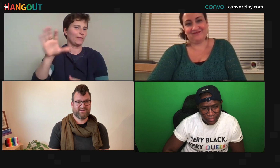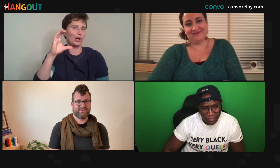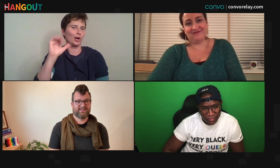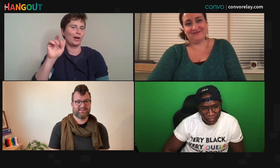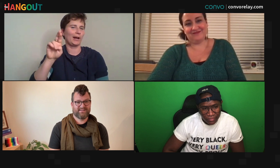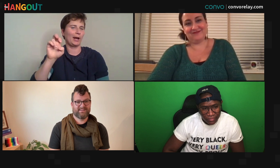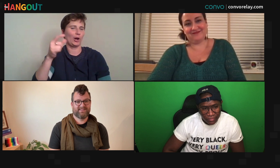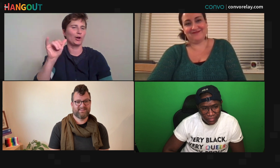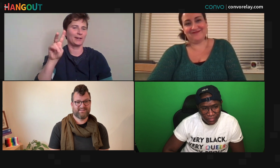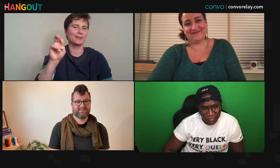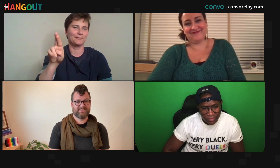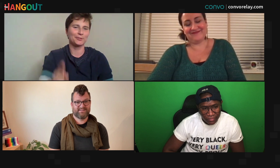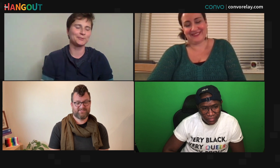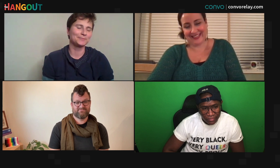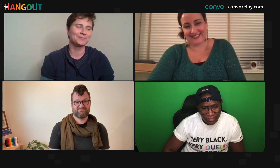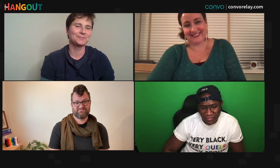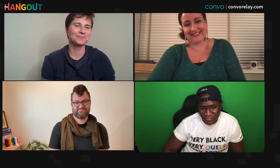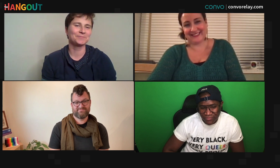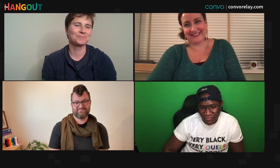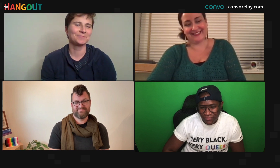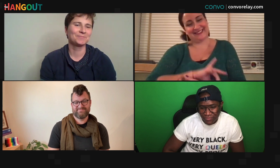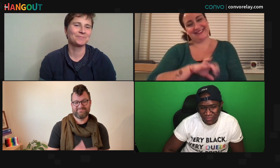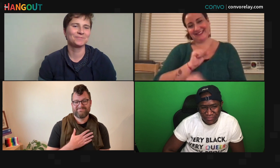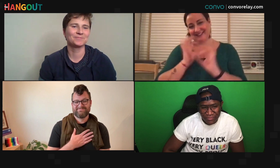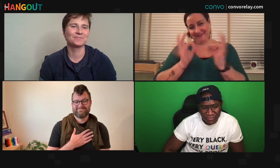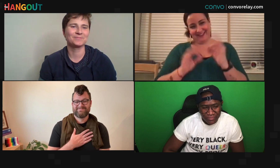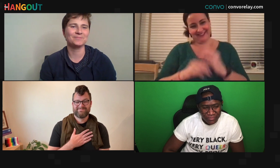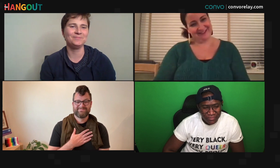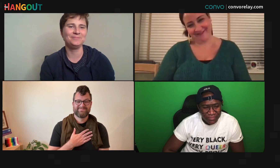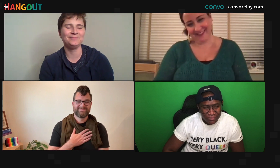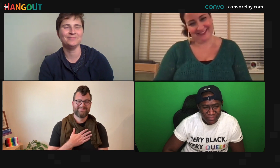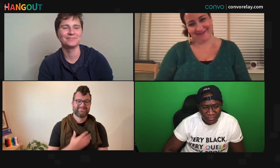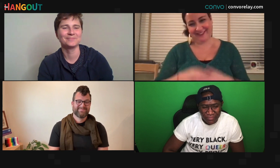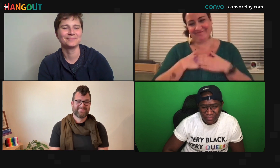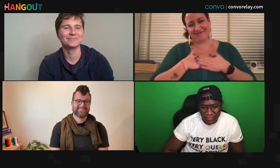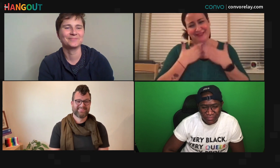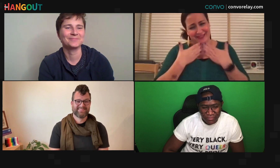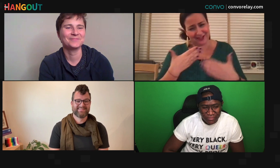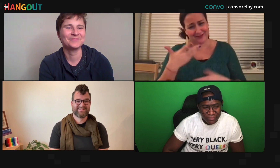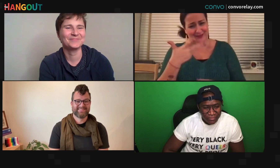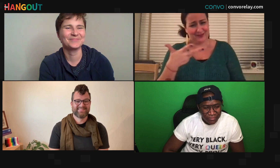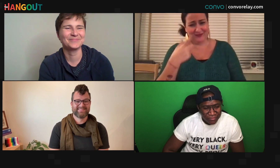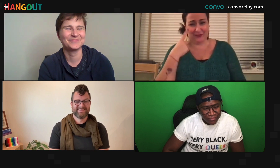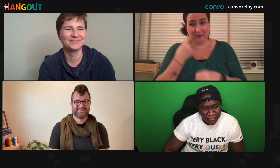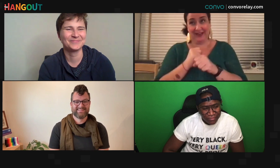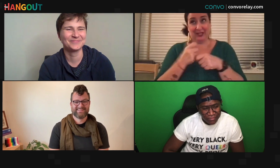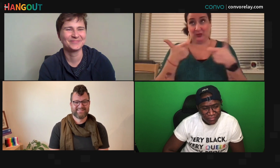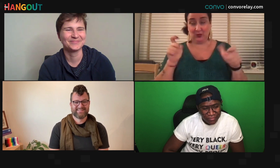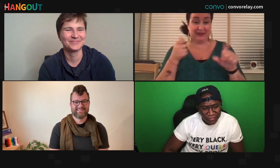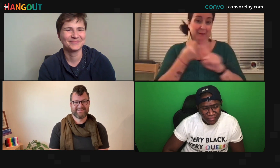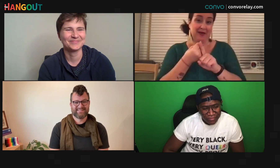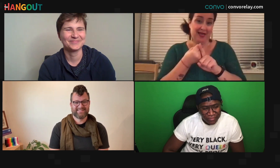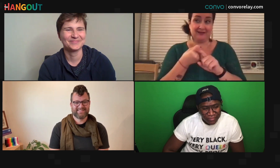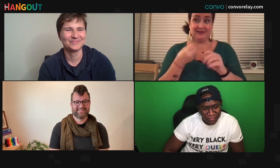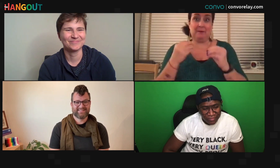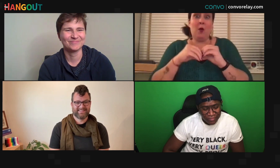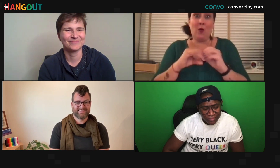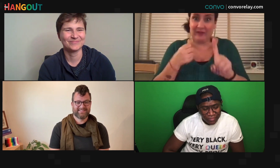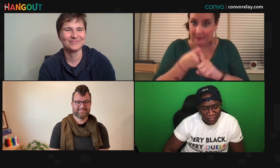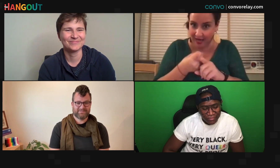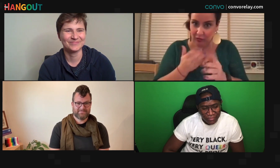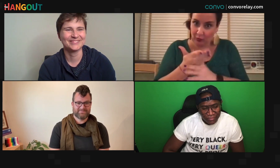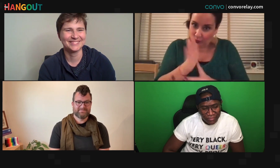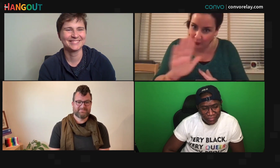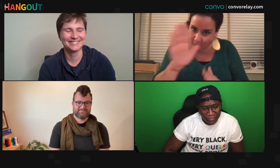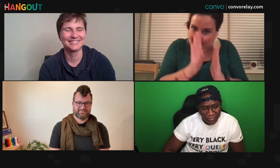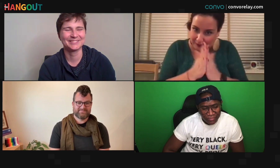And I'm hoping that other deaf children are able to have that connection with their own caregivers. This is Melissa. Thank you for making